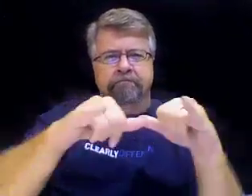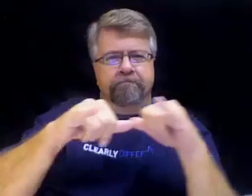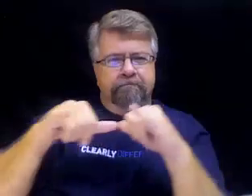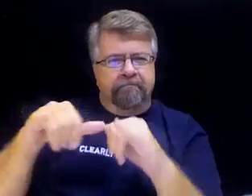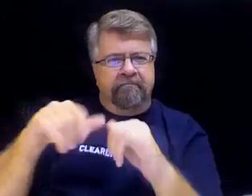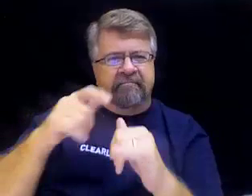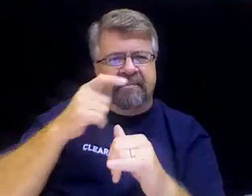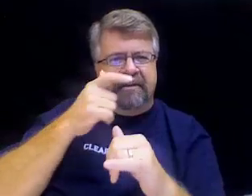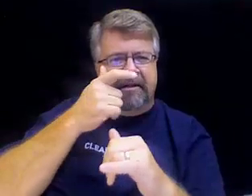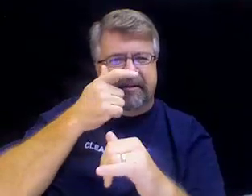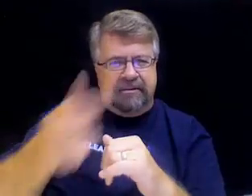You're staring at me.